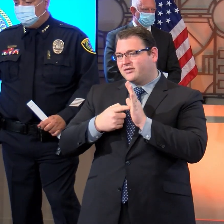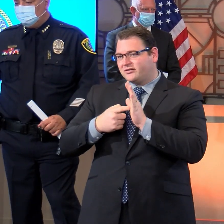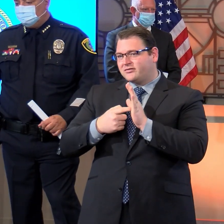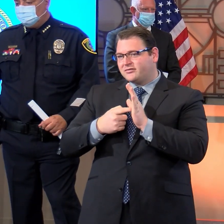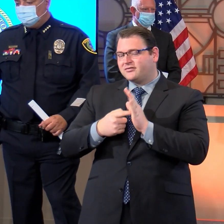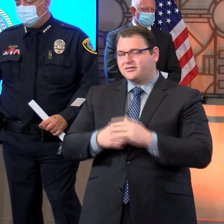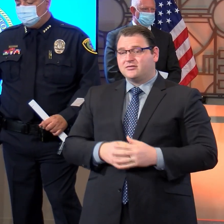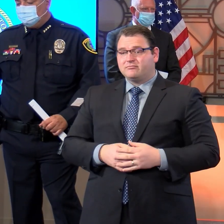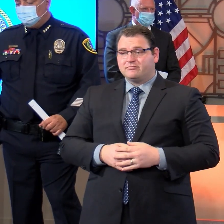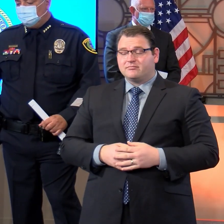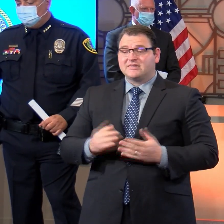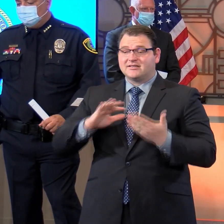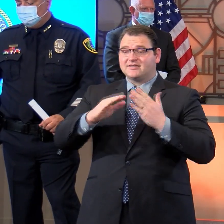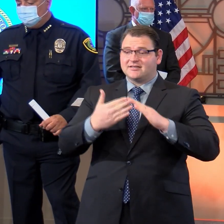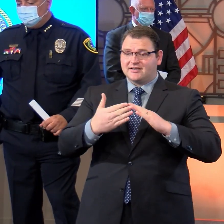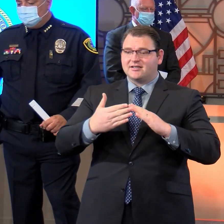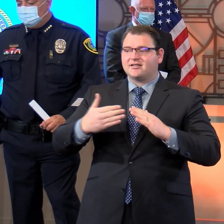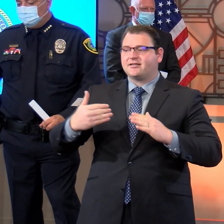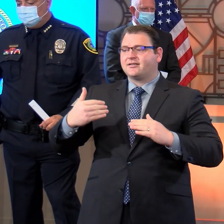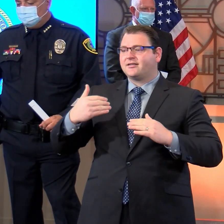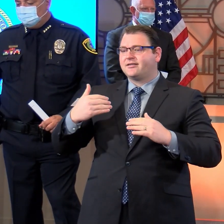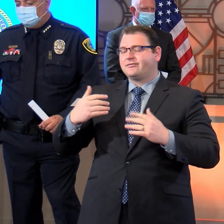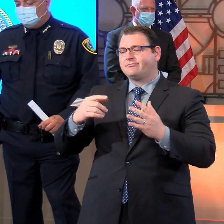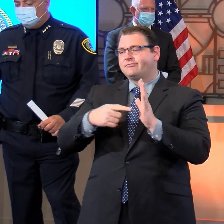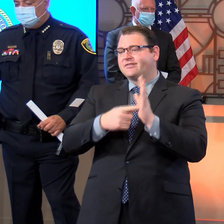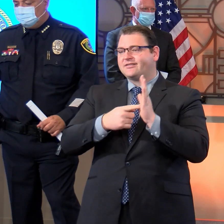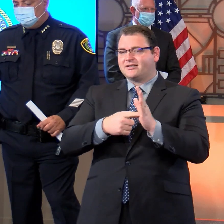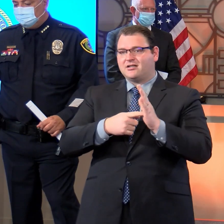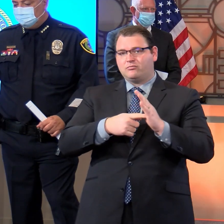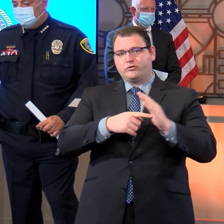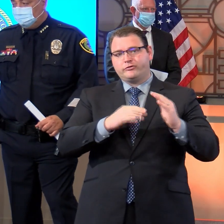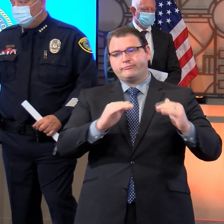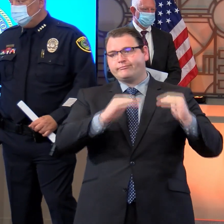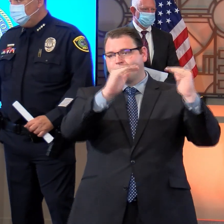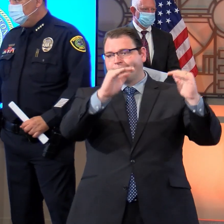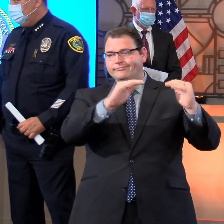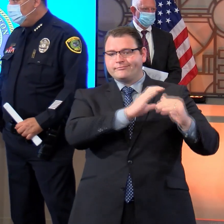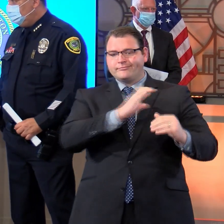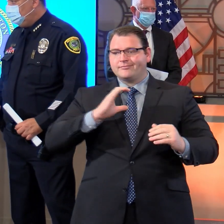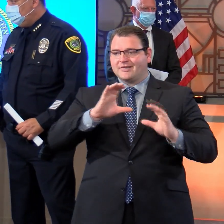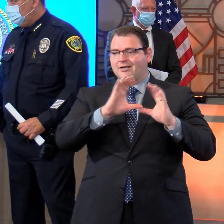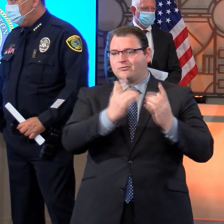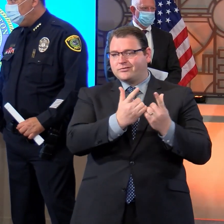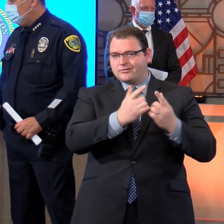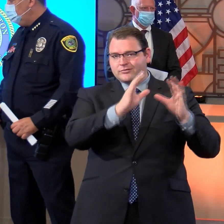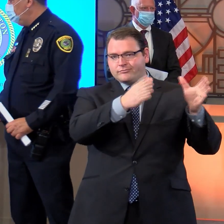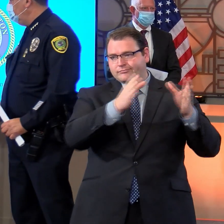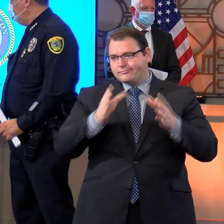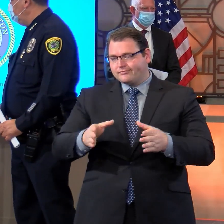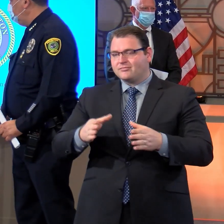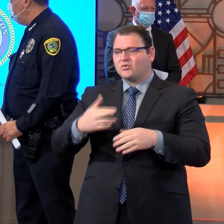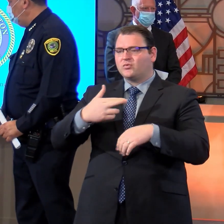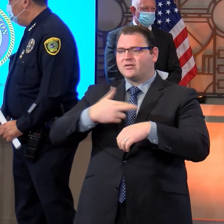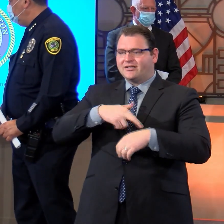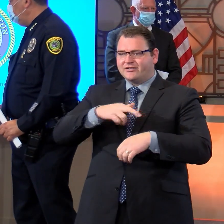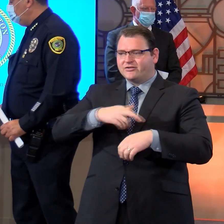already through various channels, city council members and faith-based organizations,